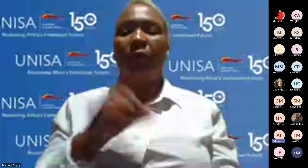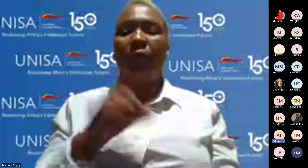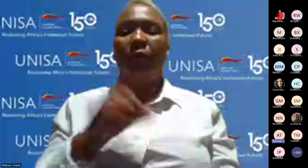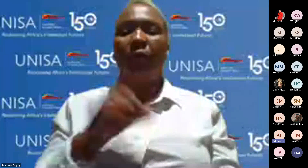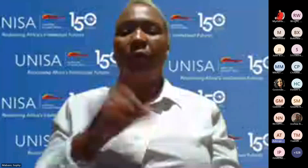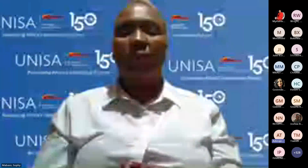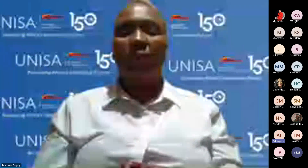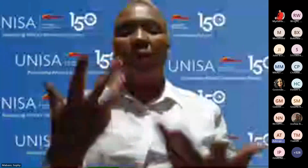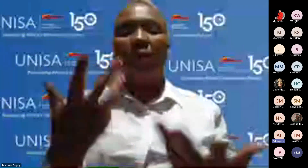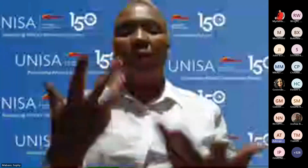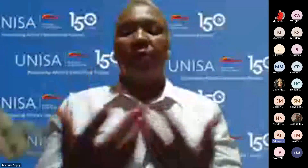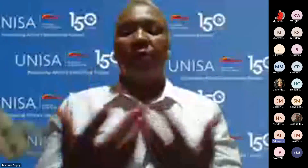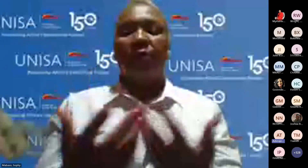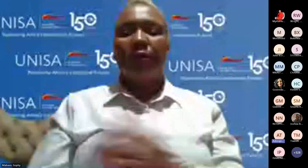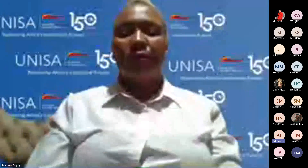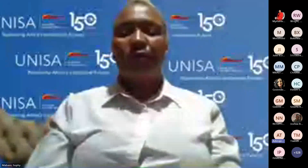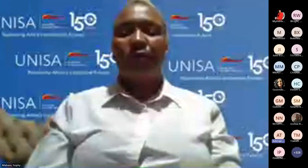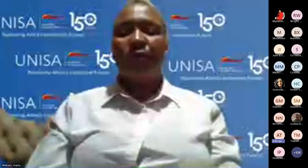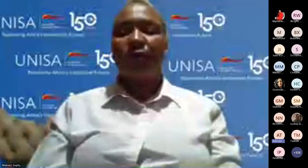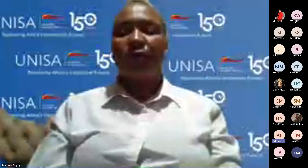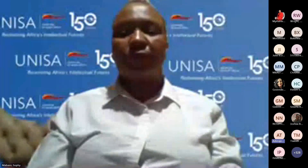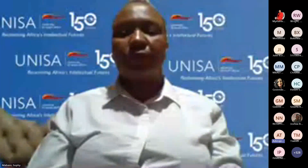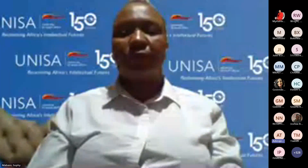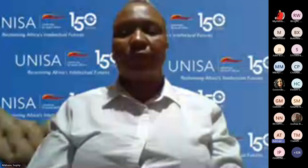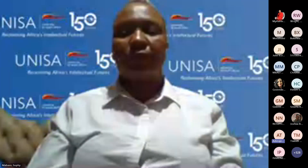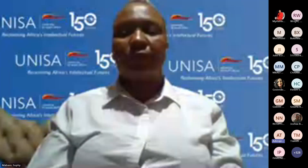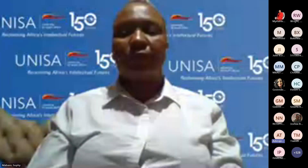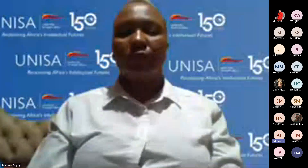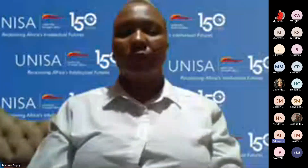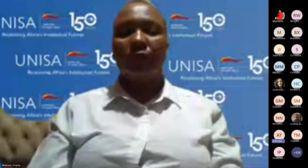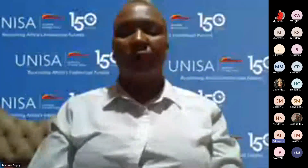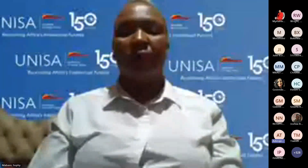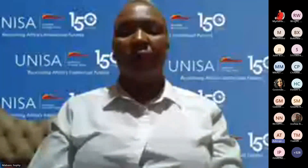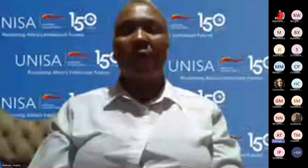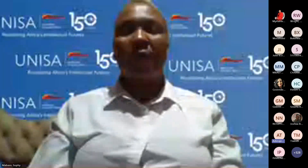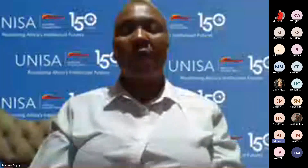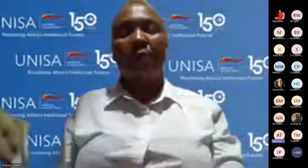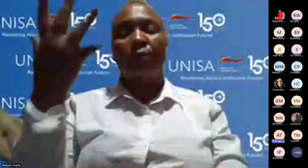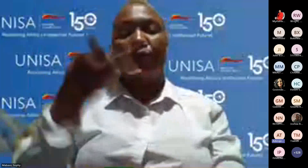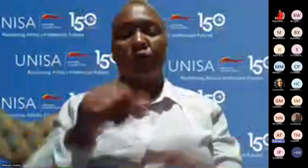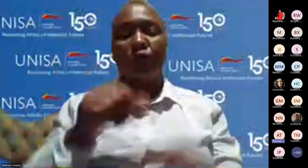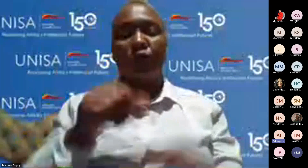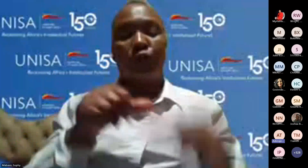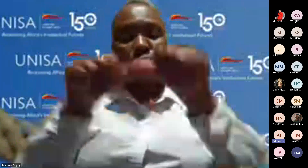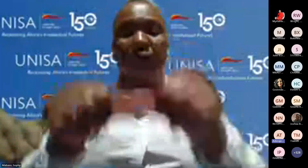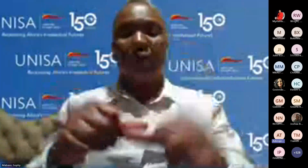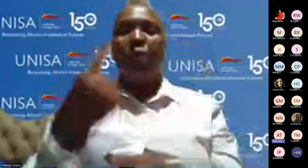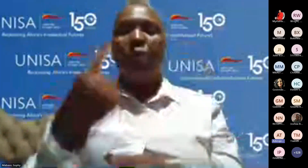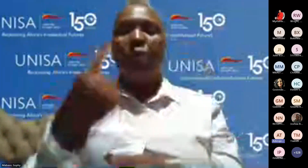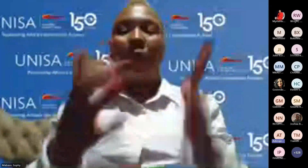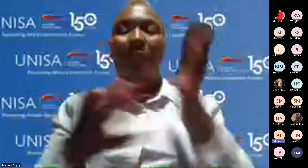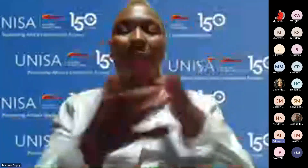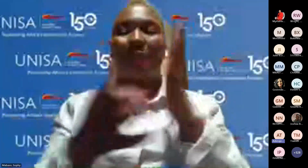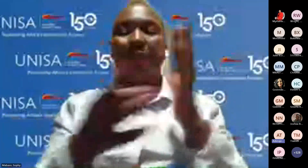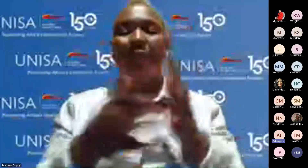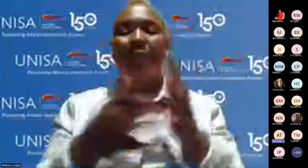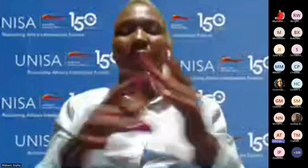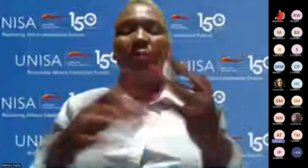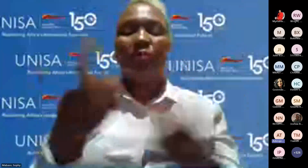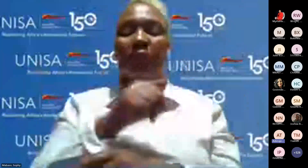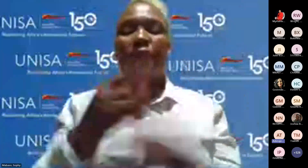I just followed in the presentation that in one of the technique that students are supposed